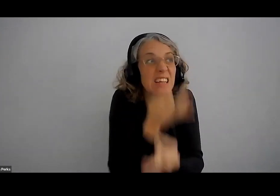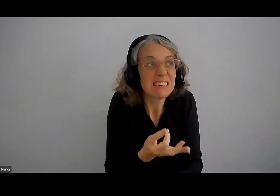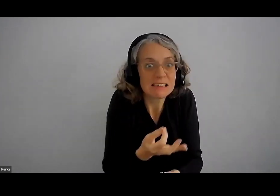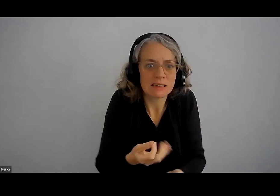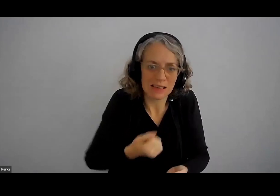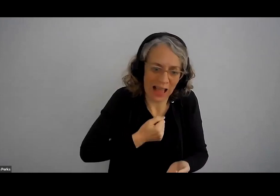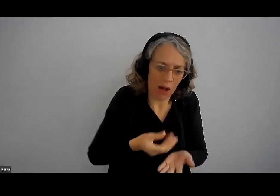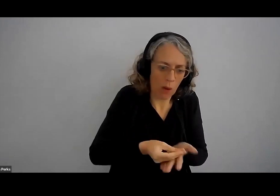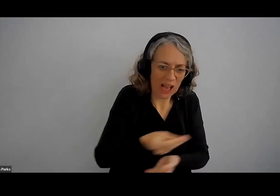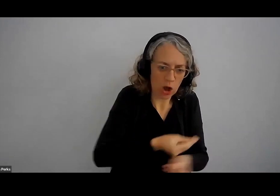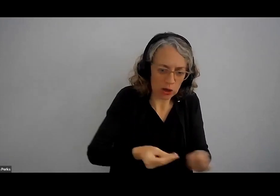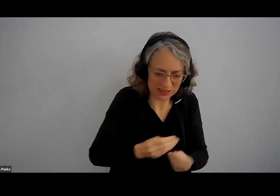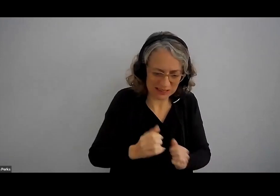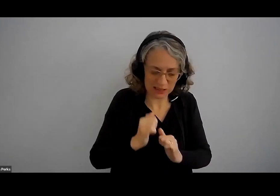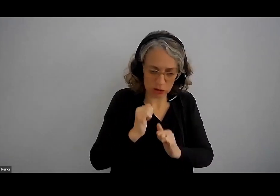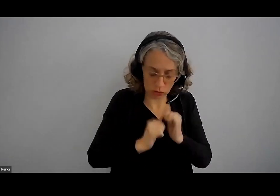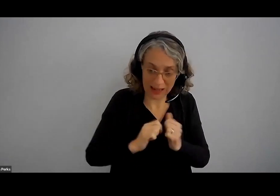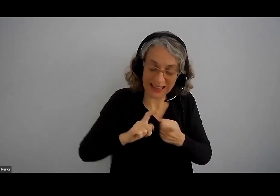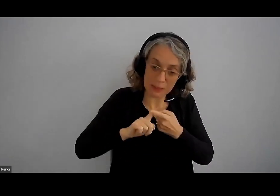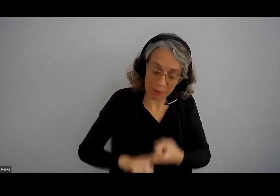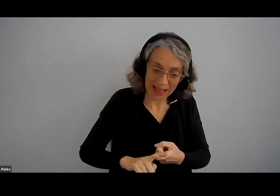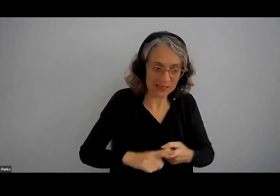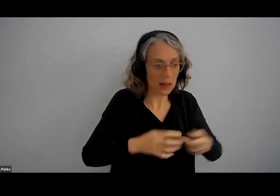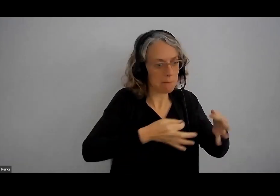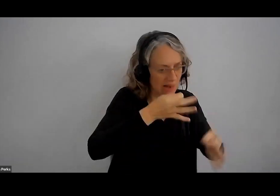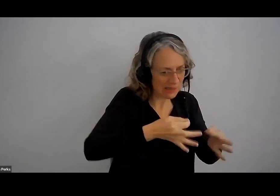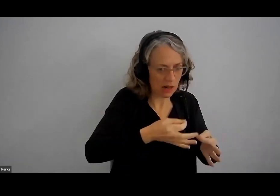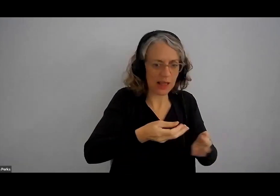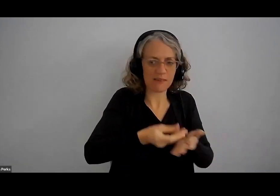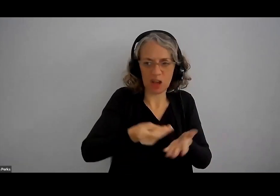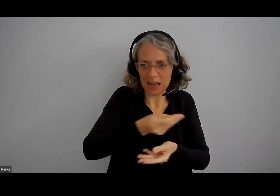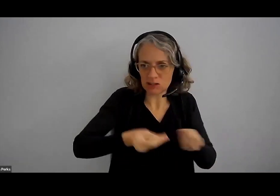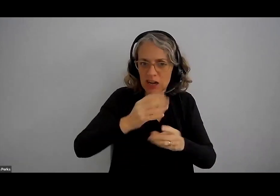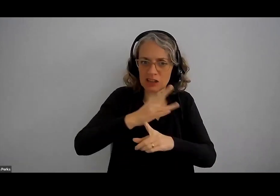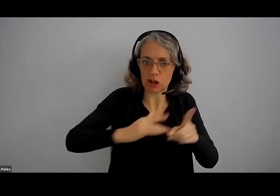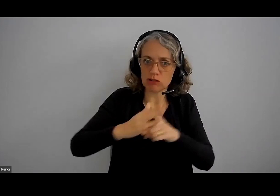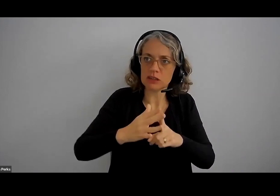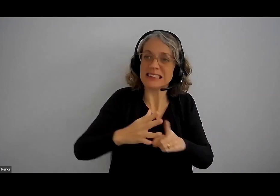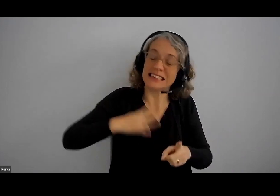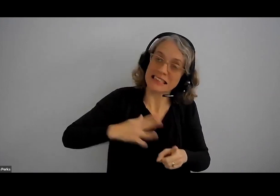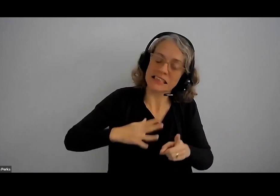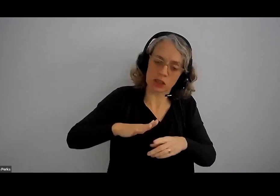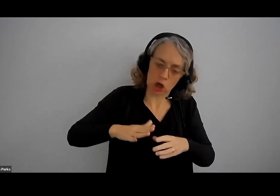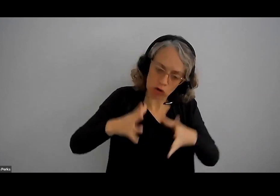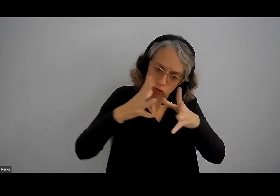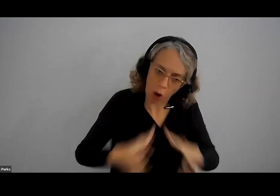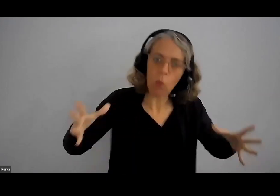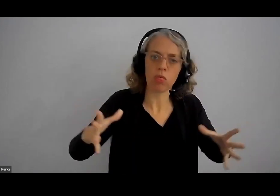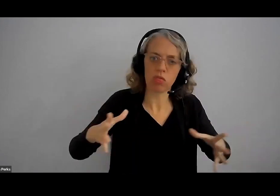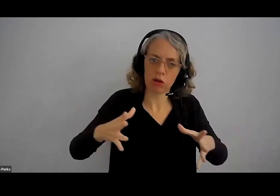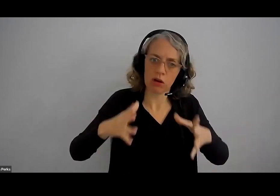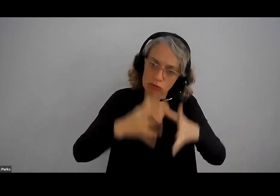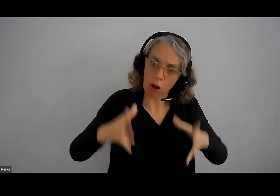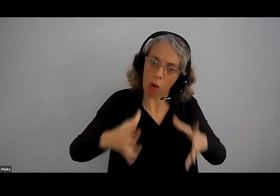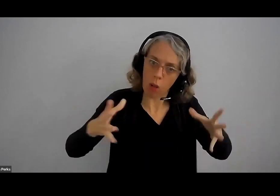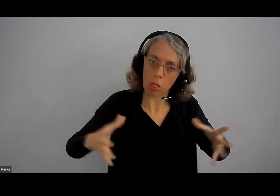economies have become structurally dependent, politically, financially, and socially, on endless growth. And let's